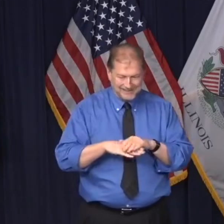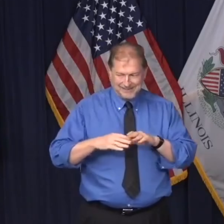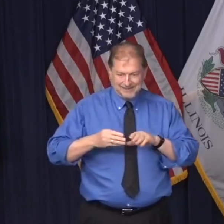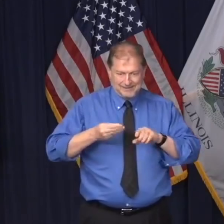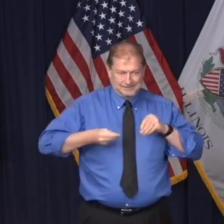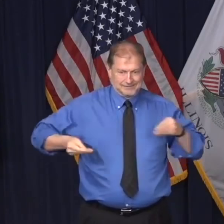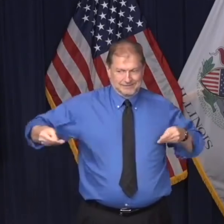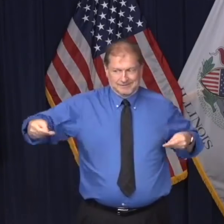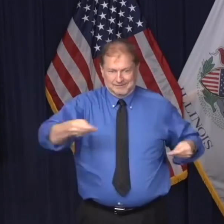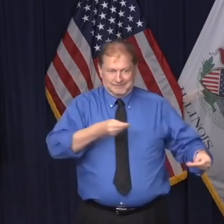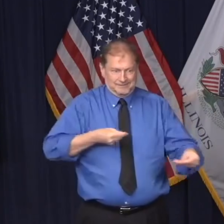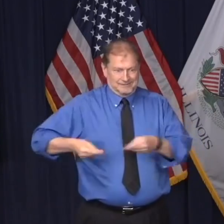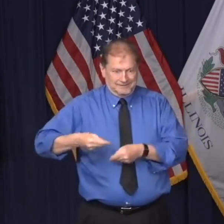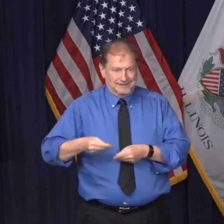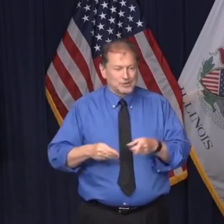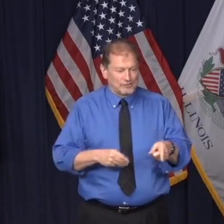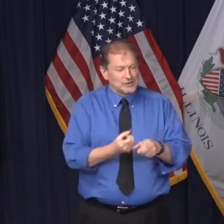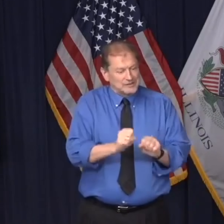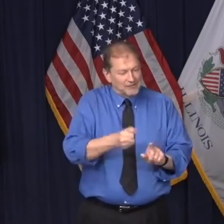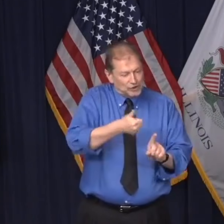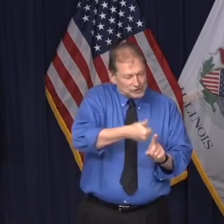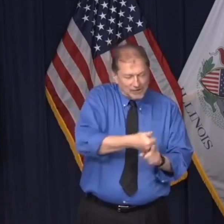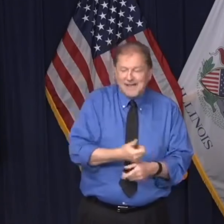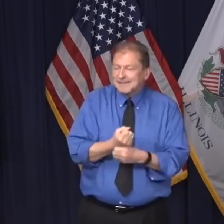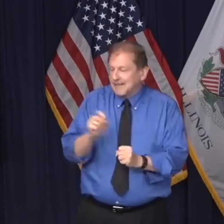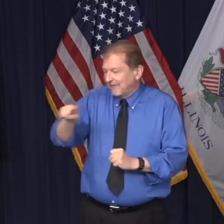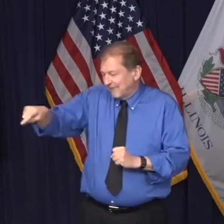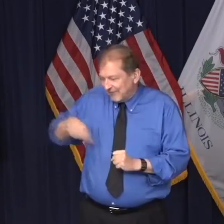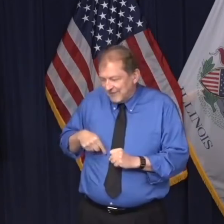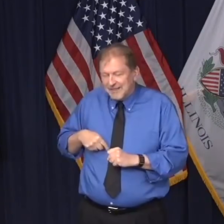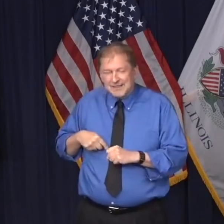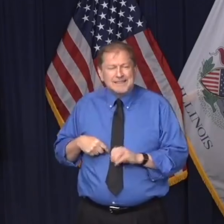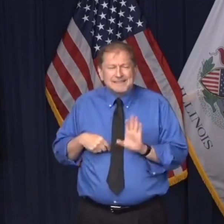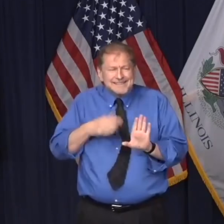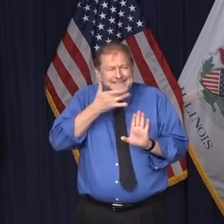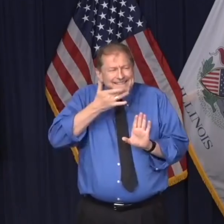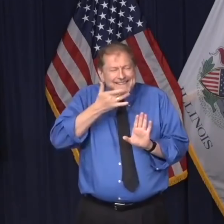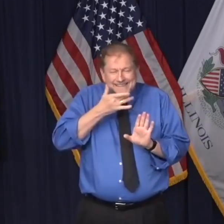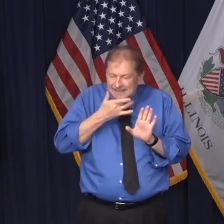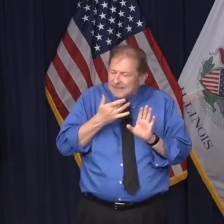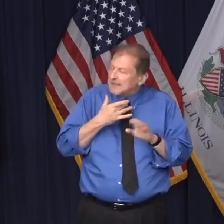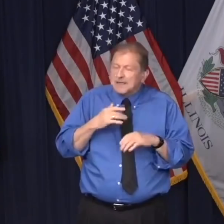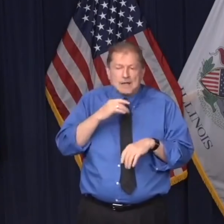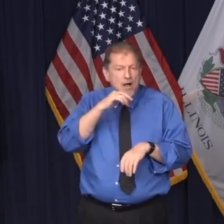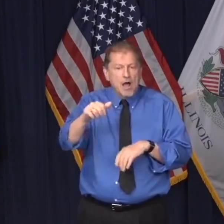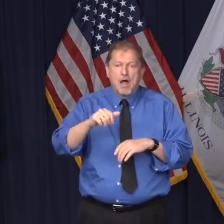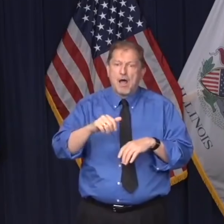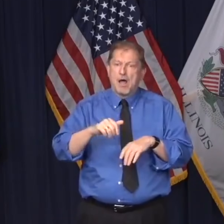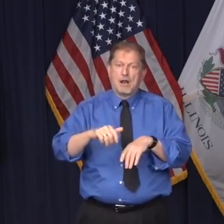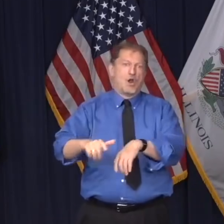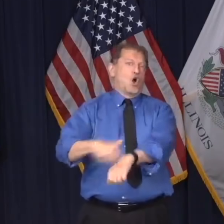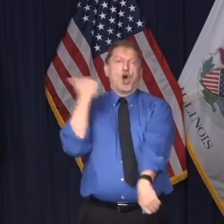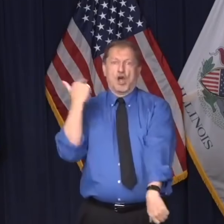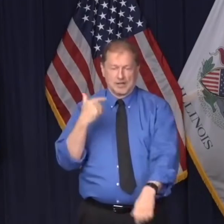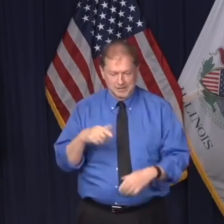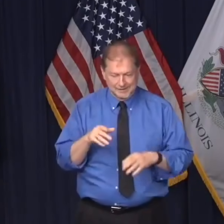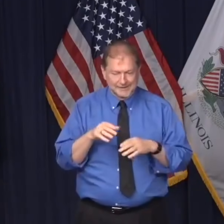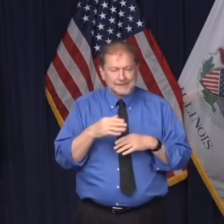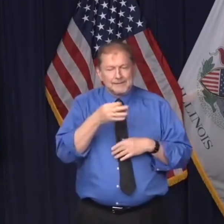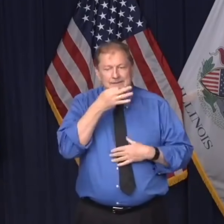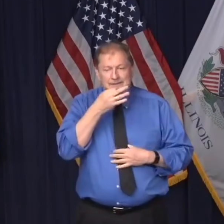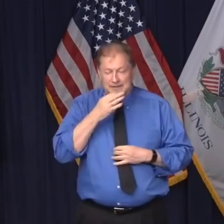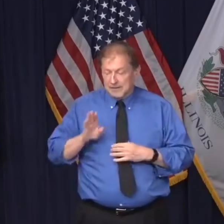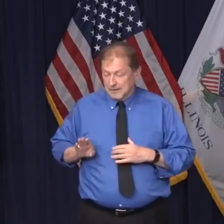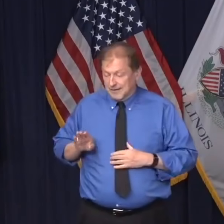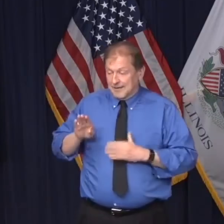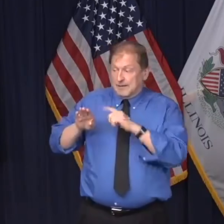keeping closed. And so we just need a little while longer here while we move past this peak. If we